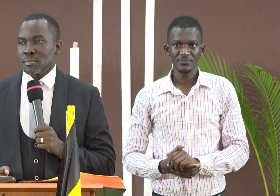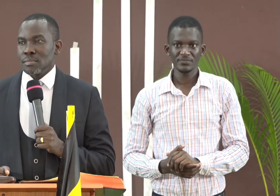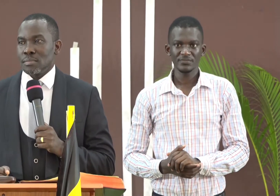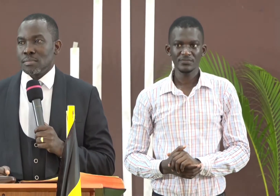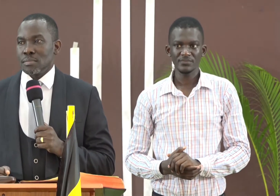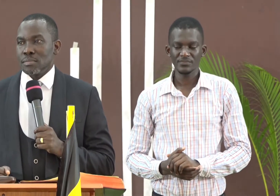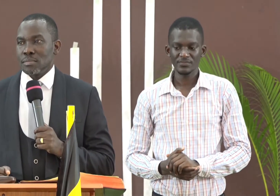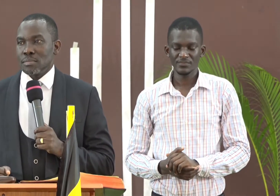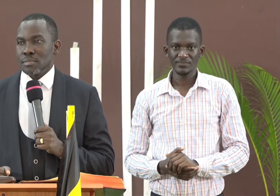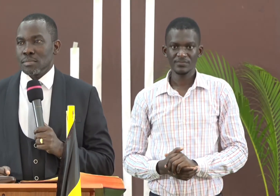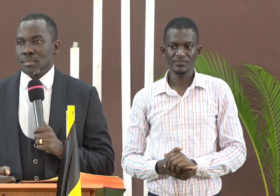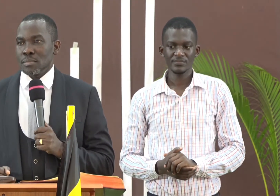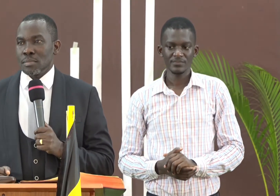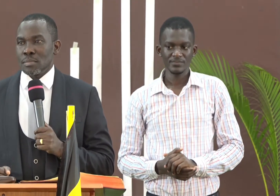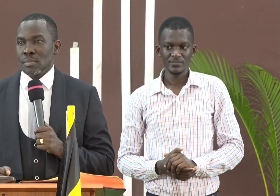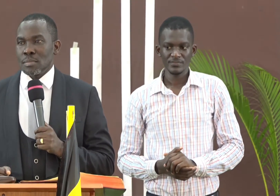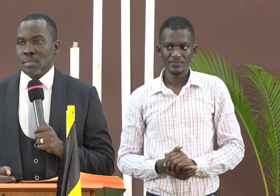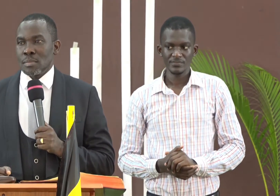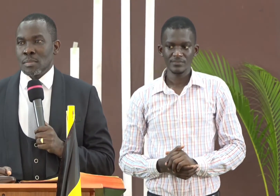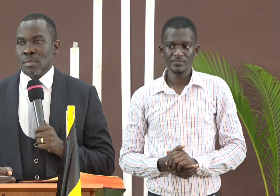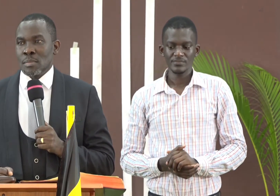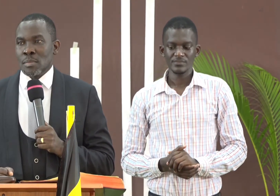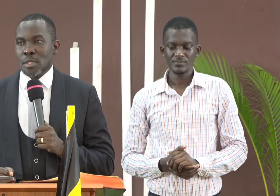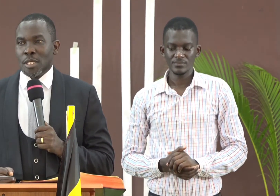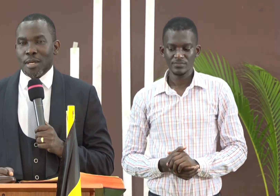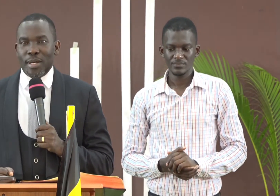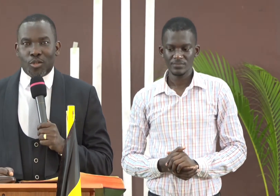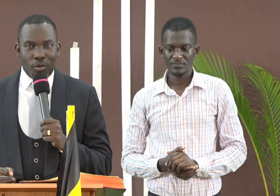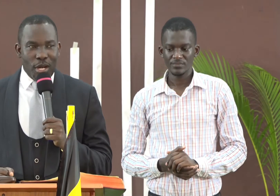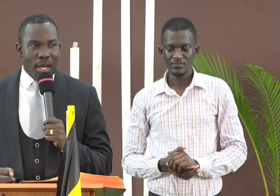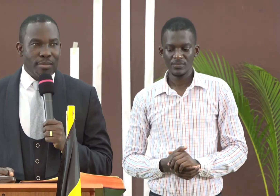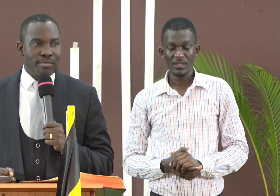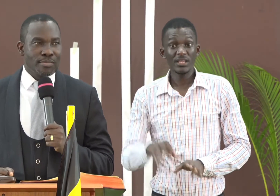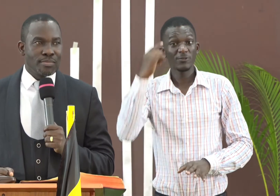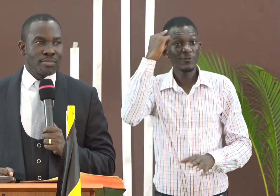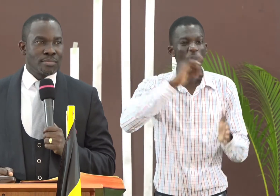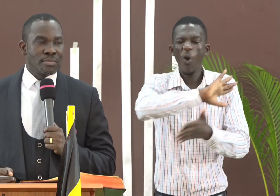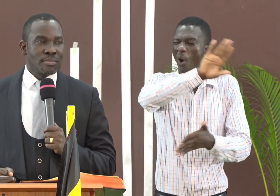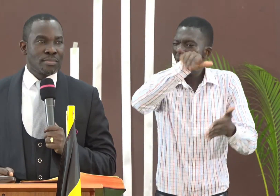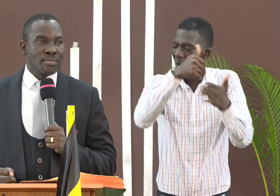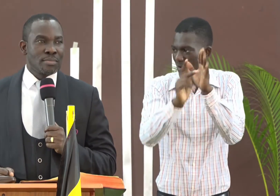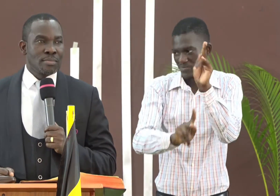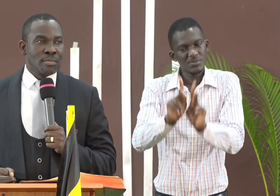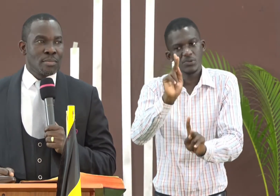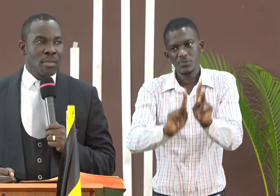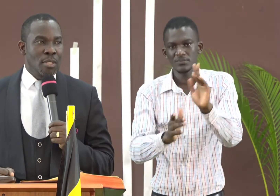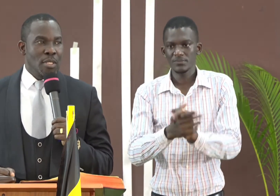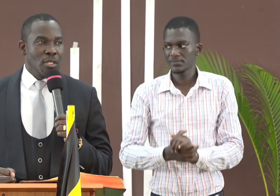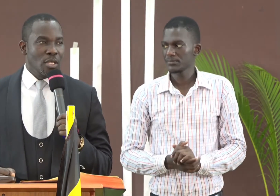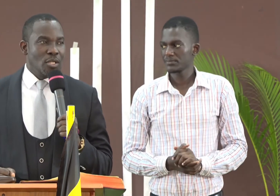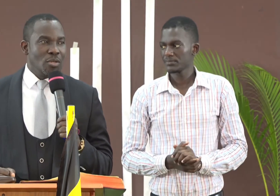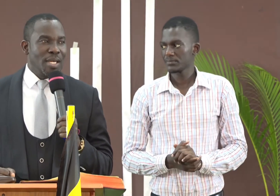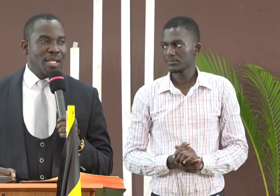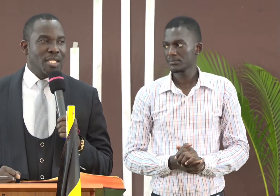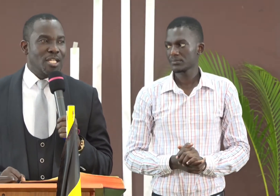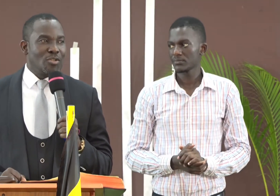to die once and after death judgment. Kyabantu bonna. It is for everyone.